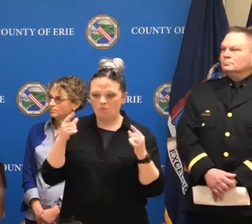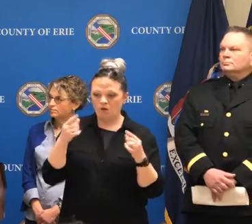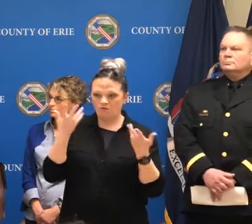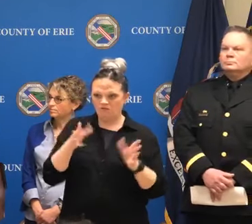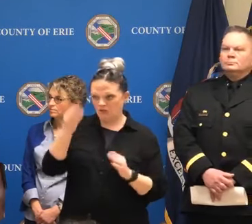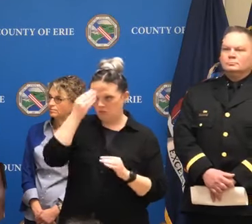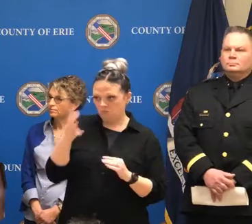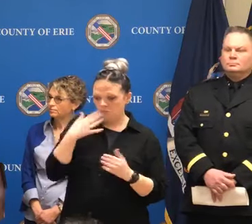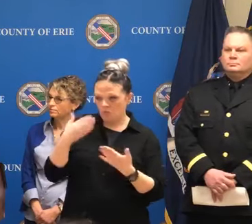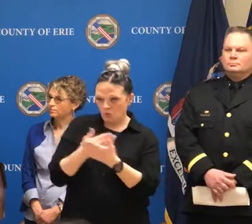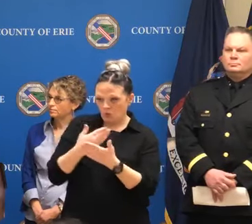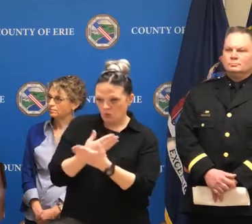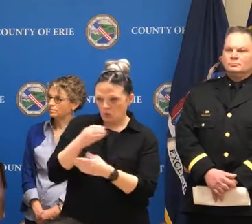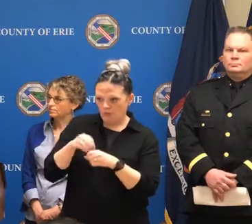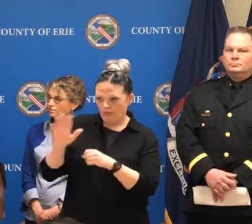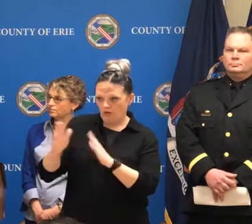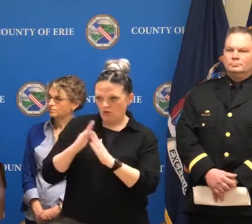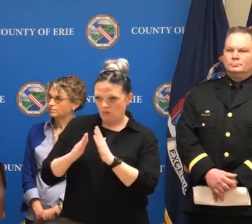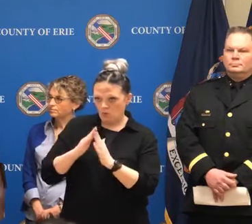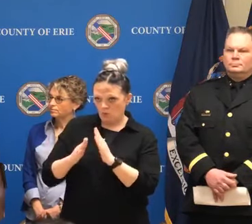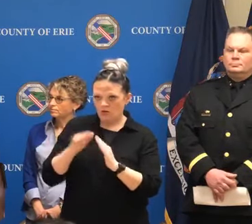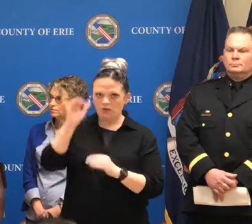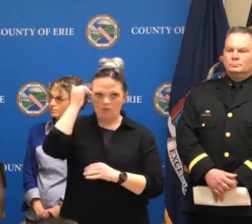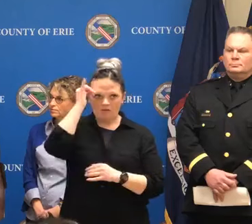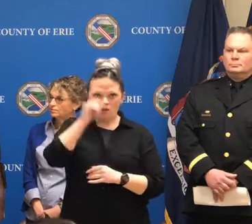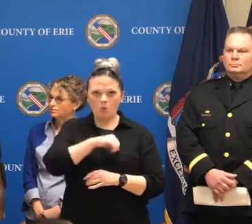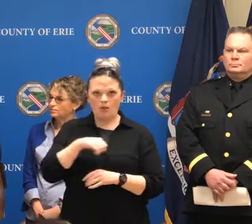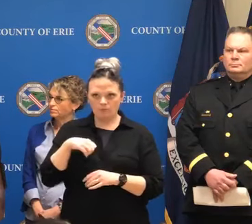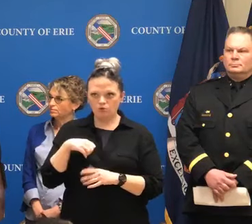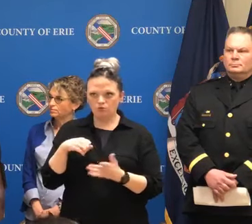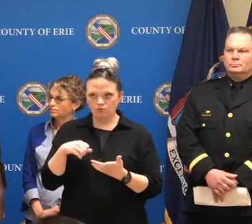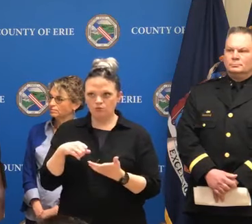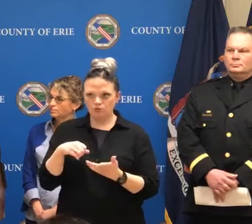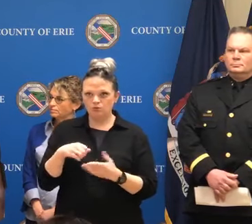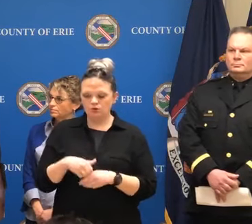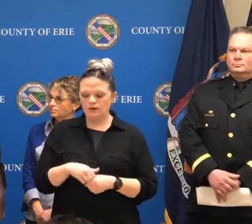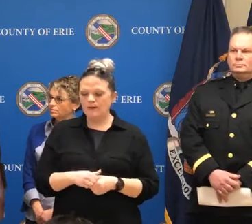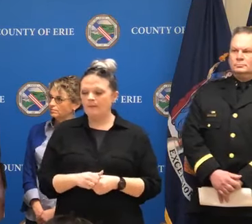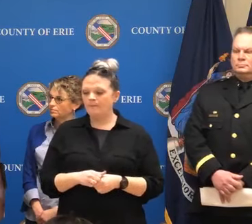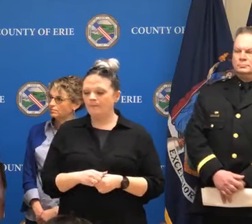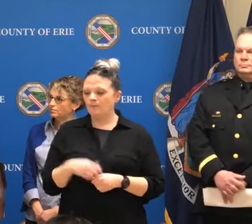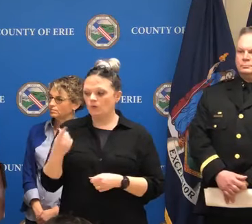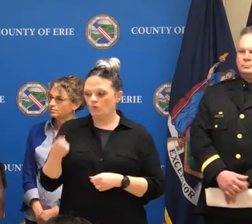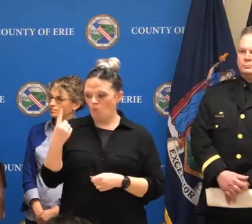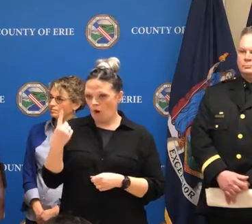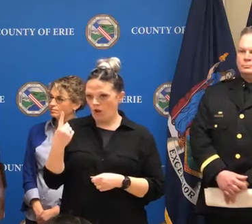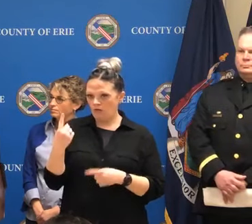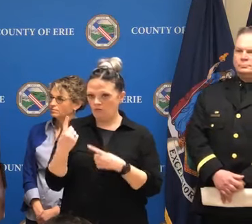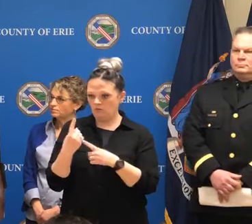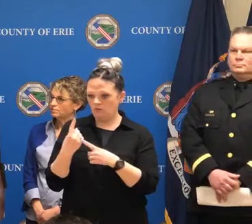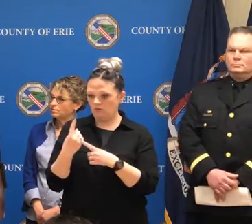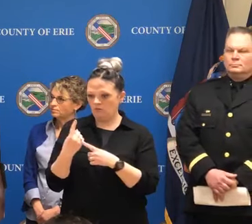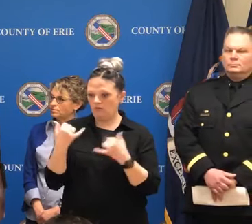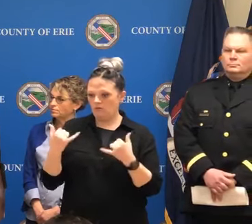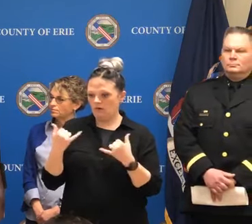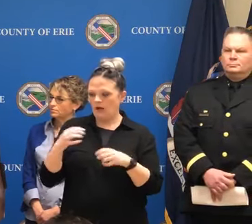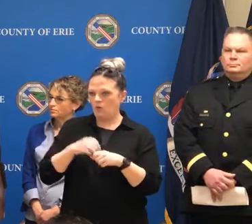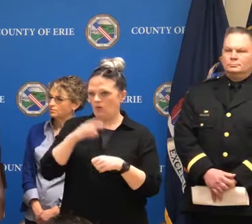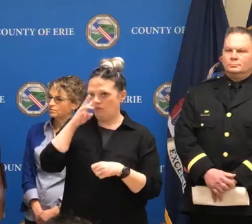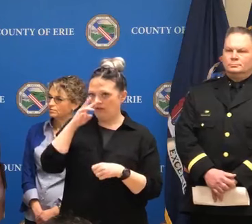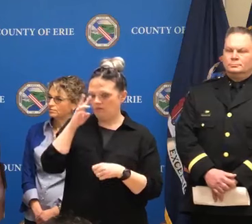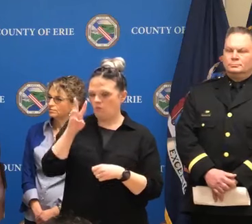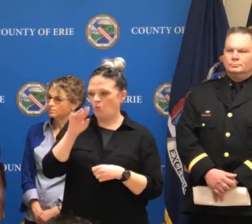were new cases in their community when it came to Buffalo and Amherst, and one case which now is in the village of